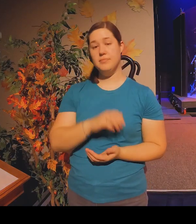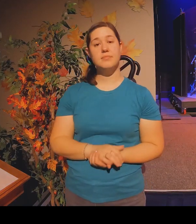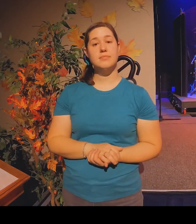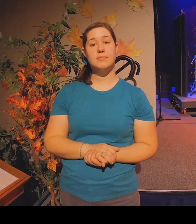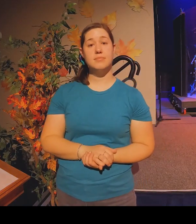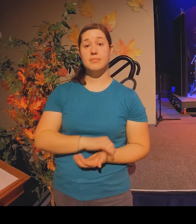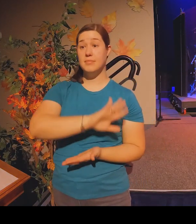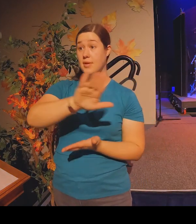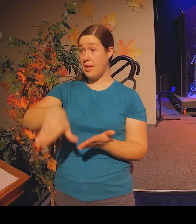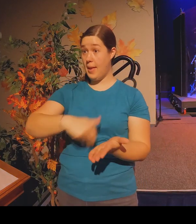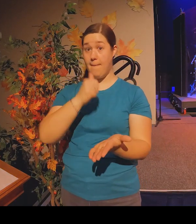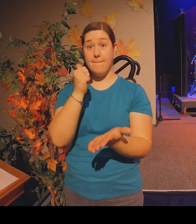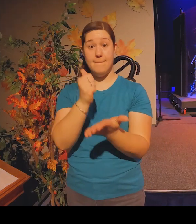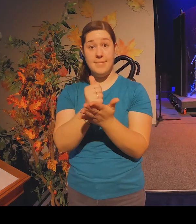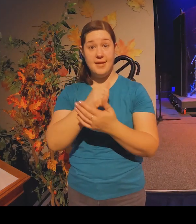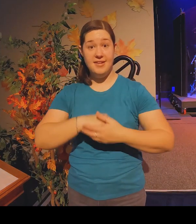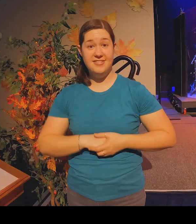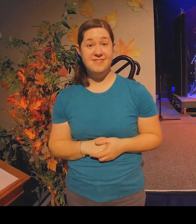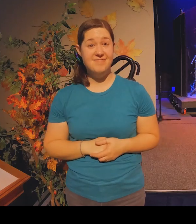Amen and amen.